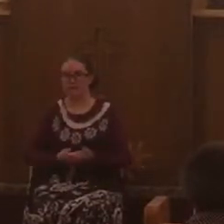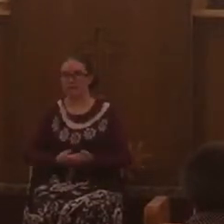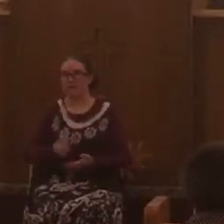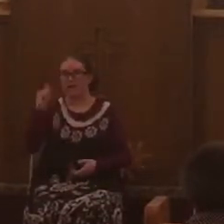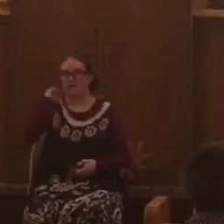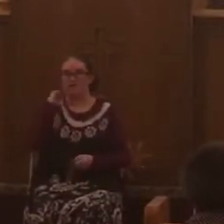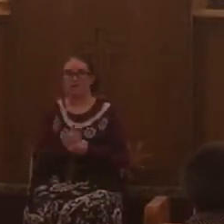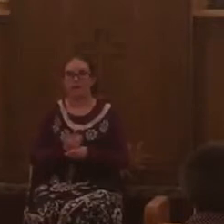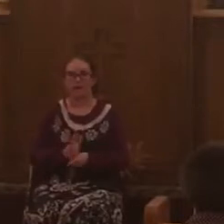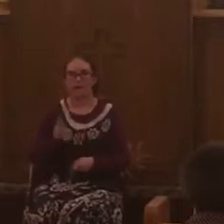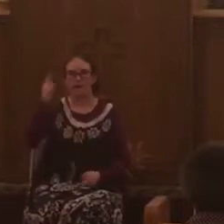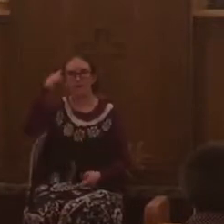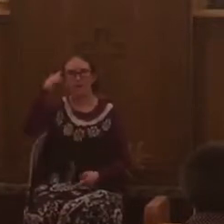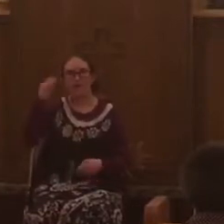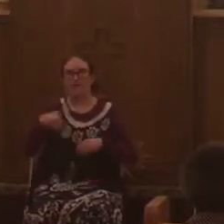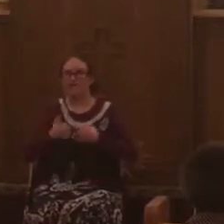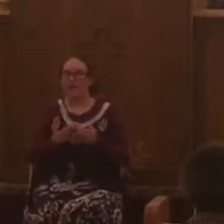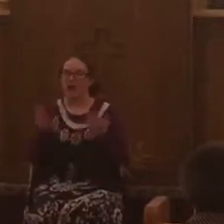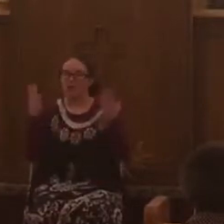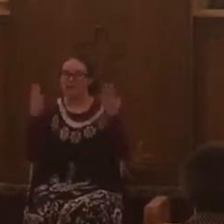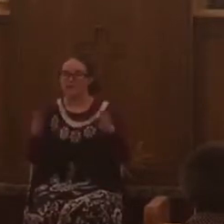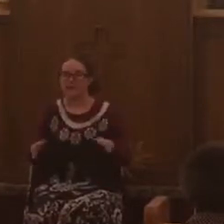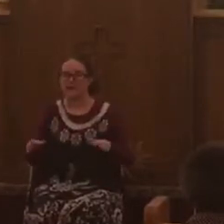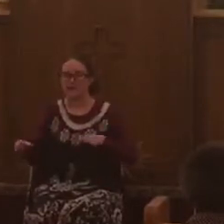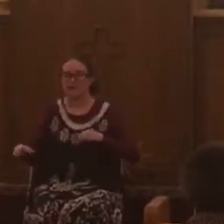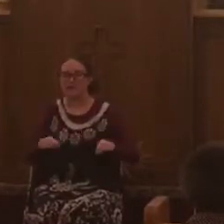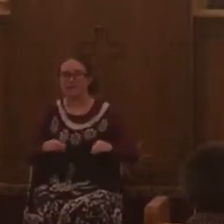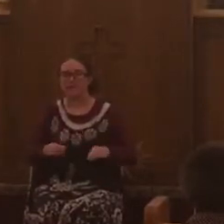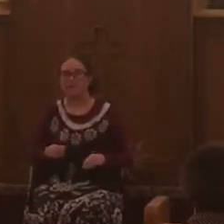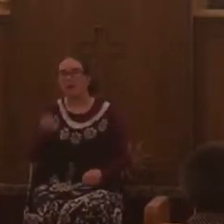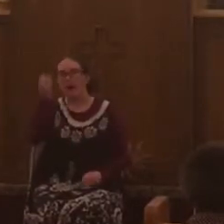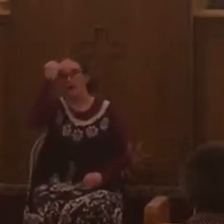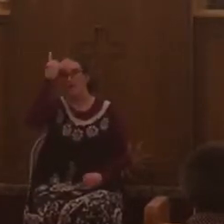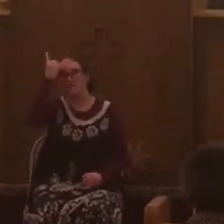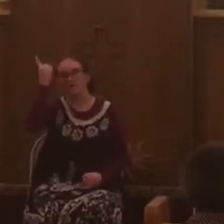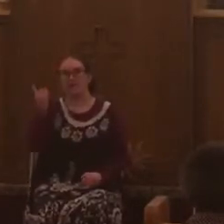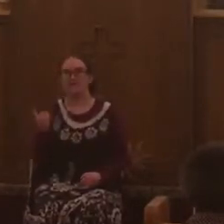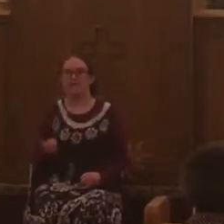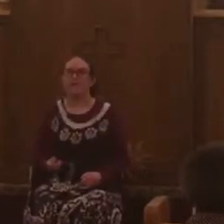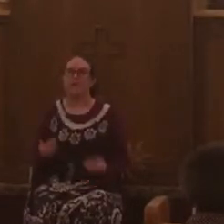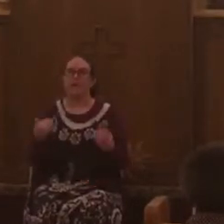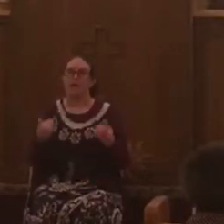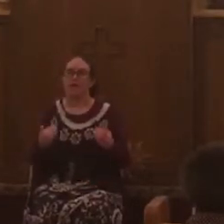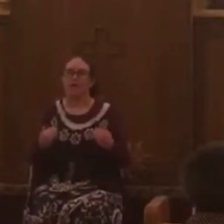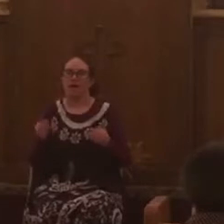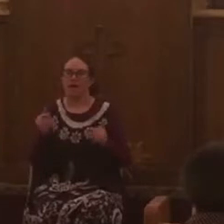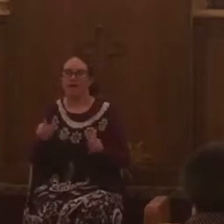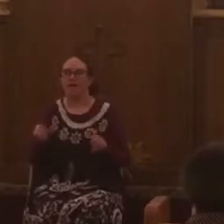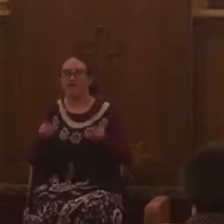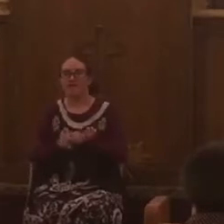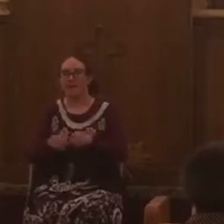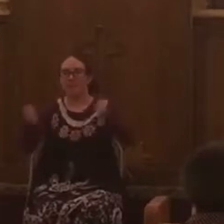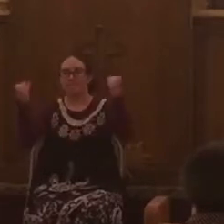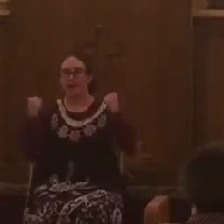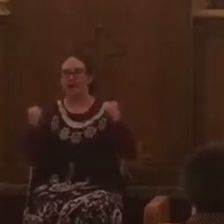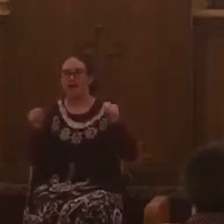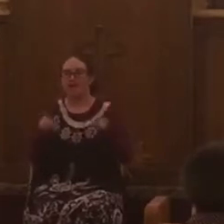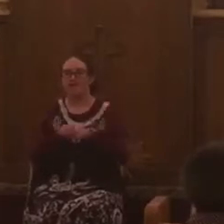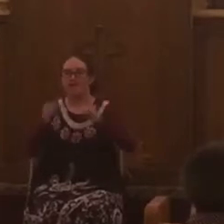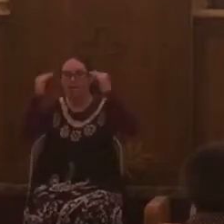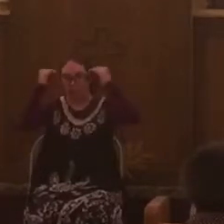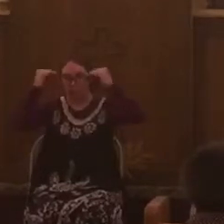others. And in just a little bit, amen, he's knocking on the door, and he's saying, let us out of here. And so they open the